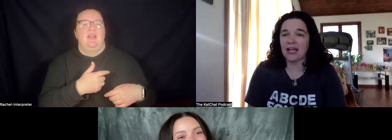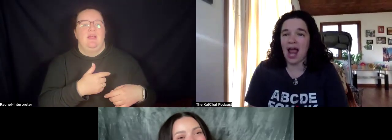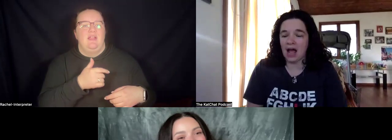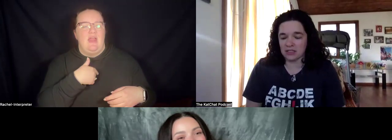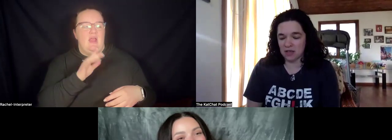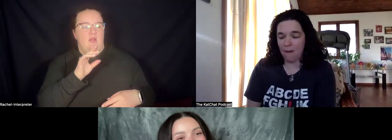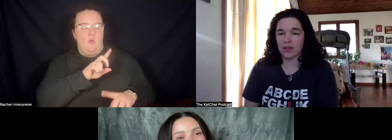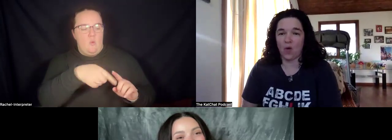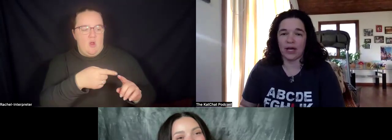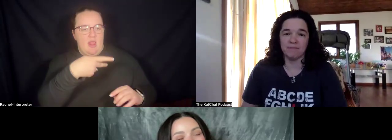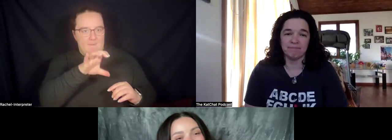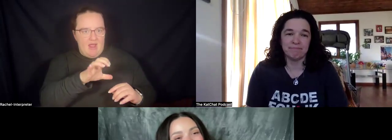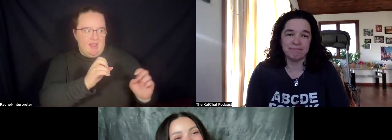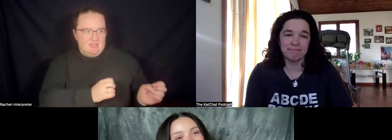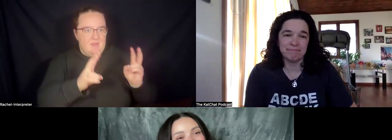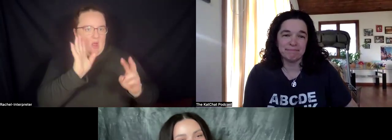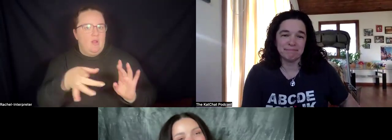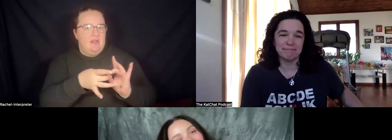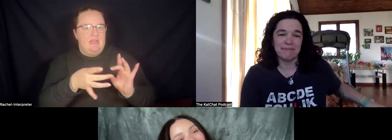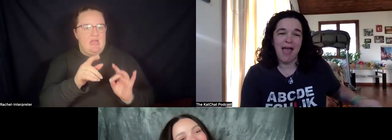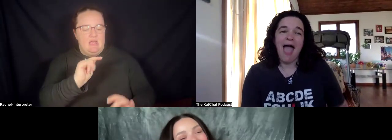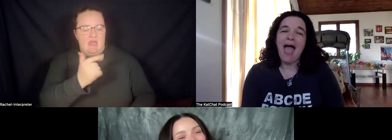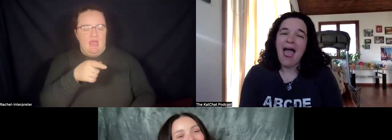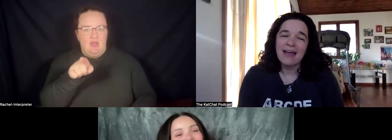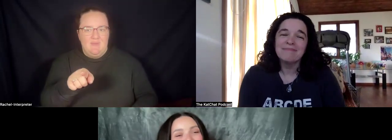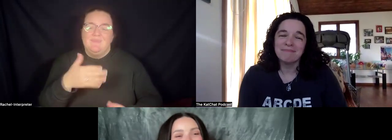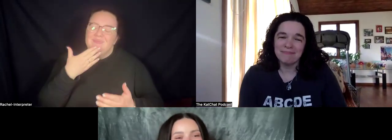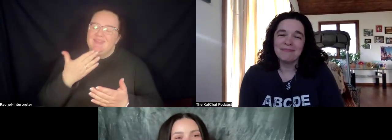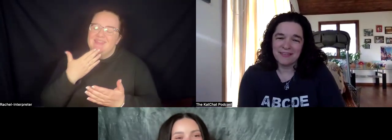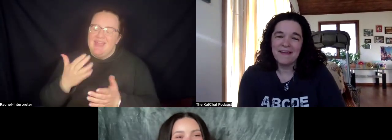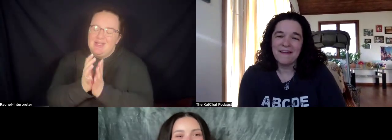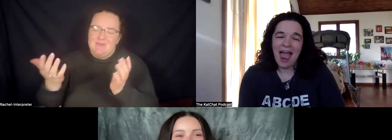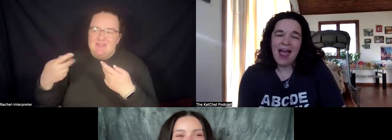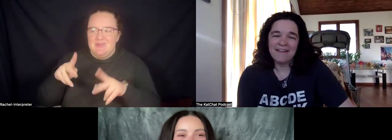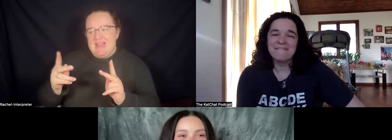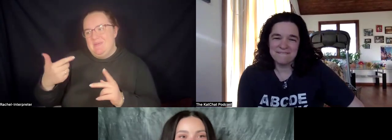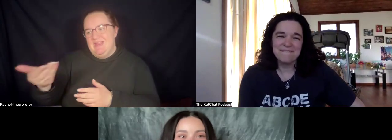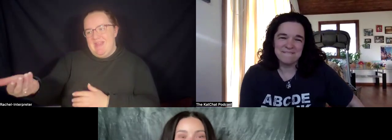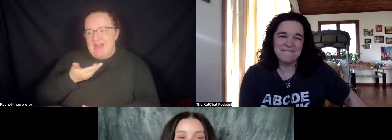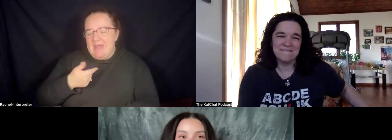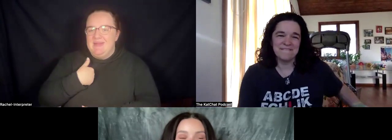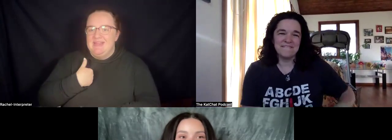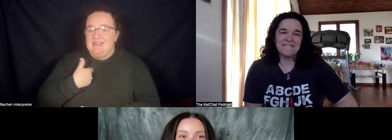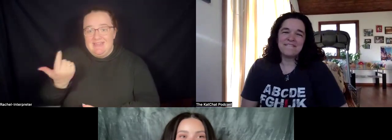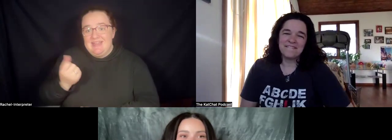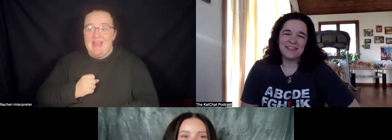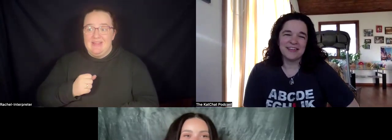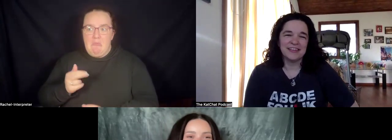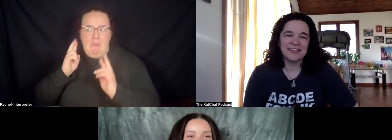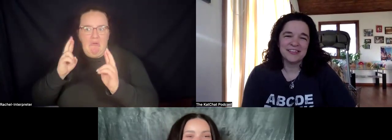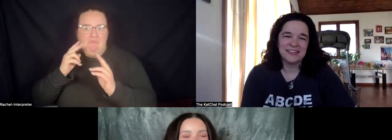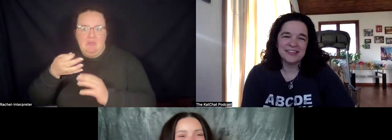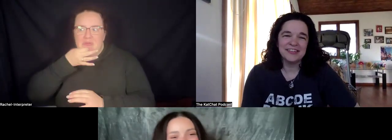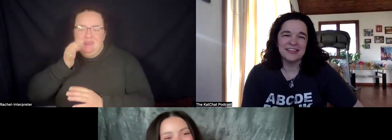the podcast and upload them. Lovely. Thank you again for having me. And yeah, speak soon down the